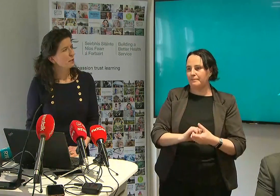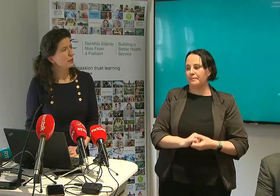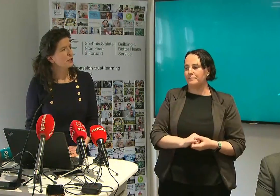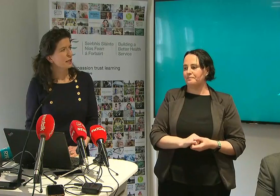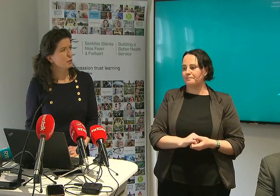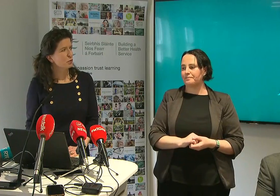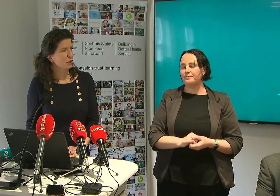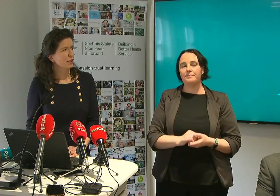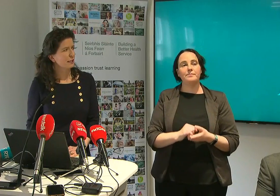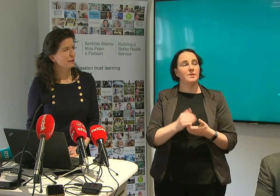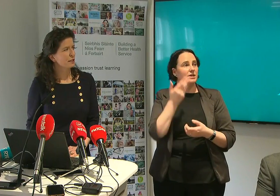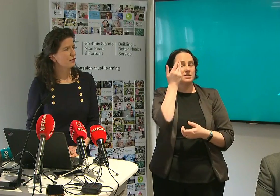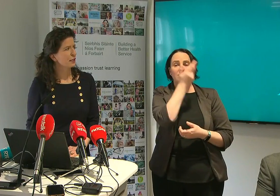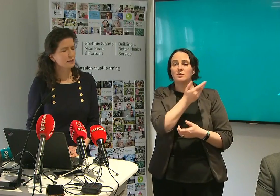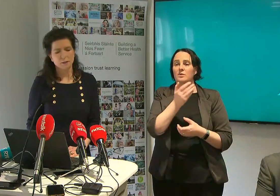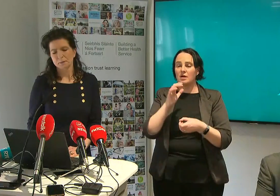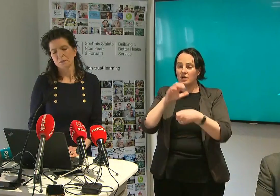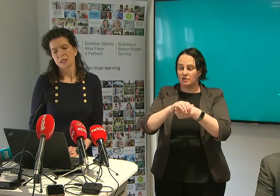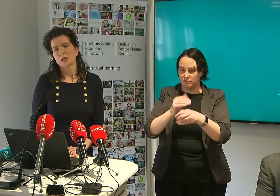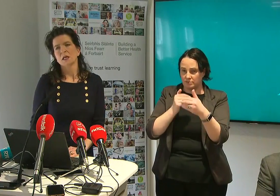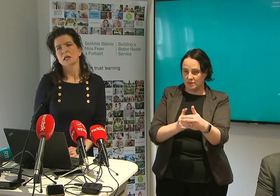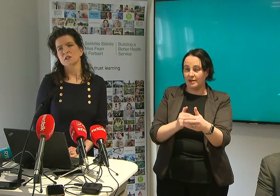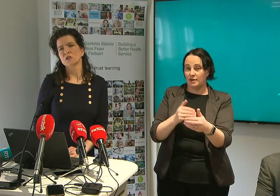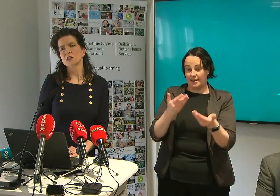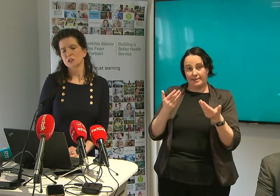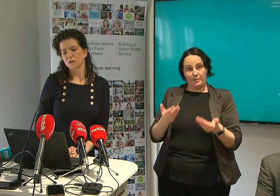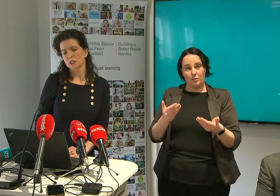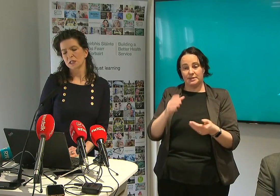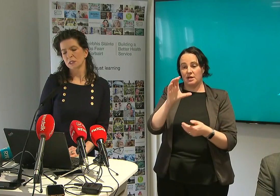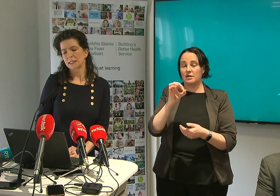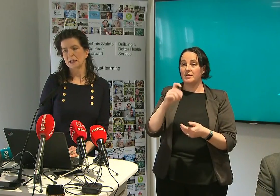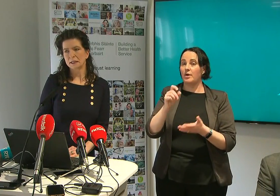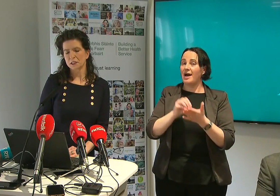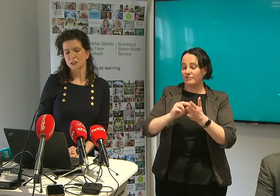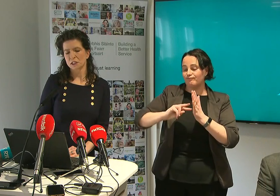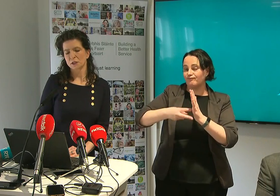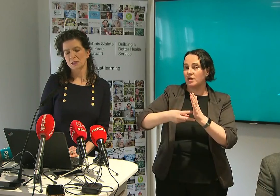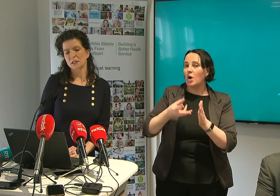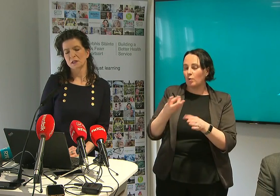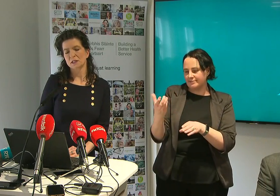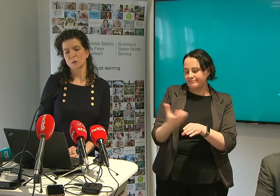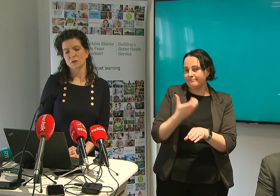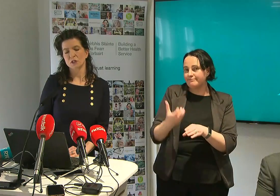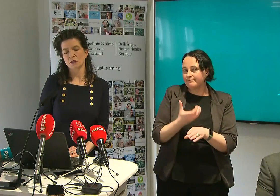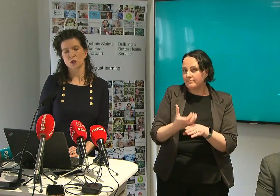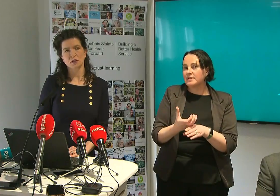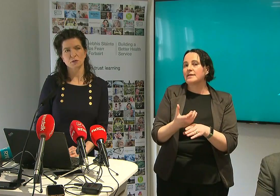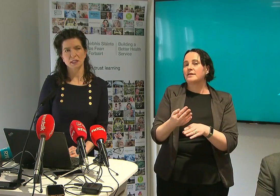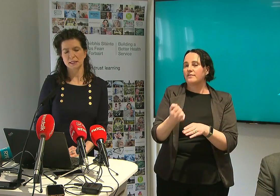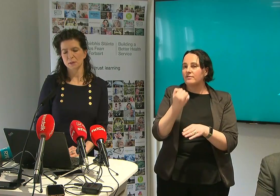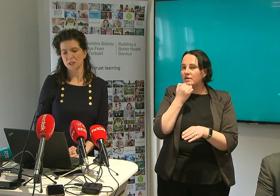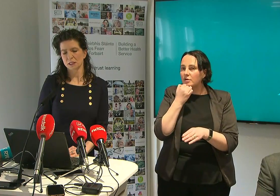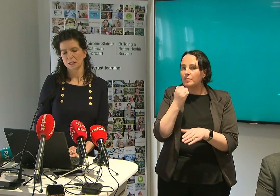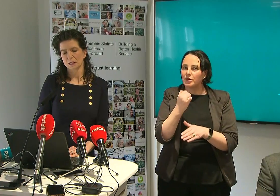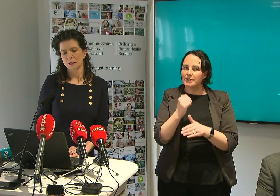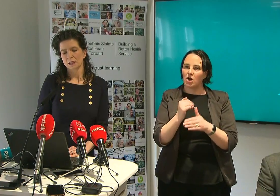So containment, we're currently in this phase, and a strategy of containment is likely to continue as long as the number of introductions